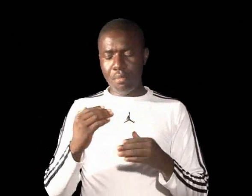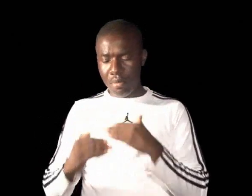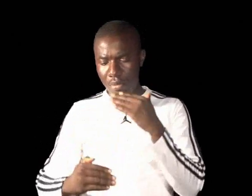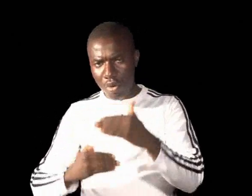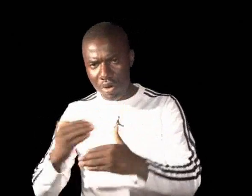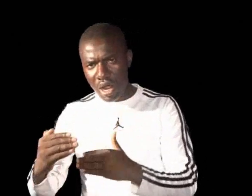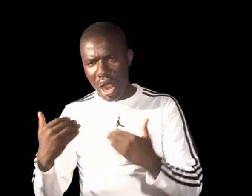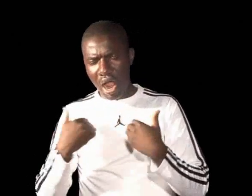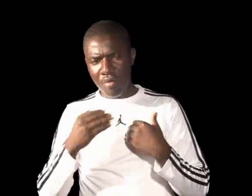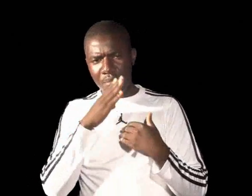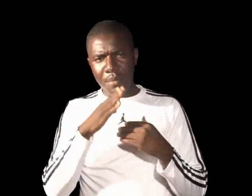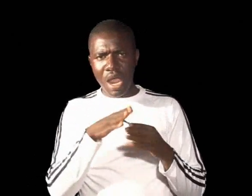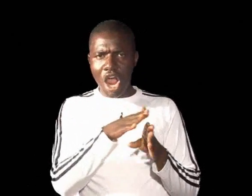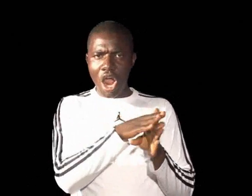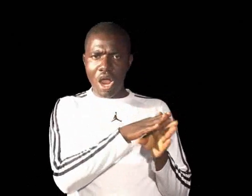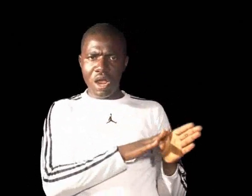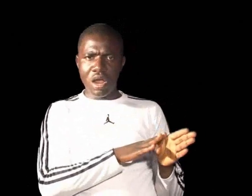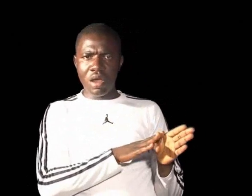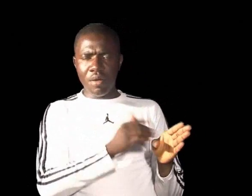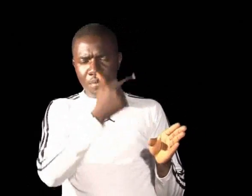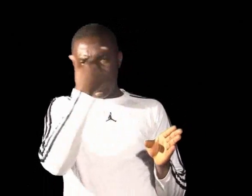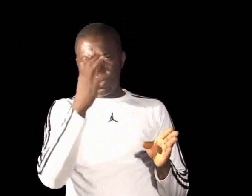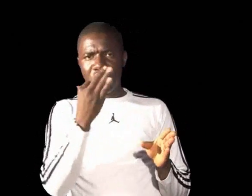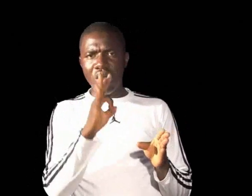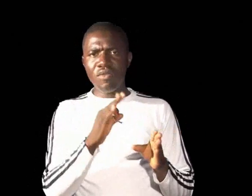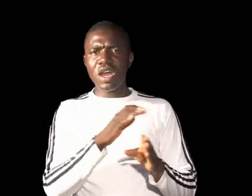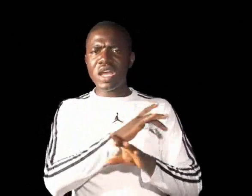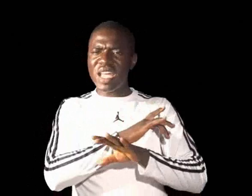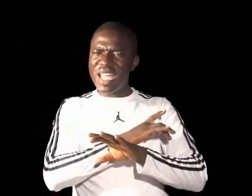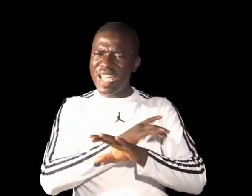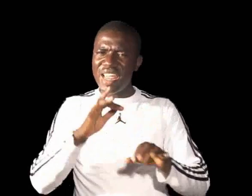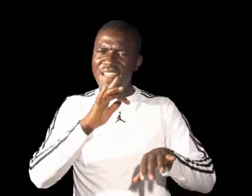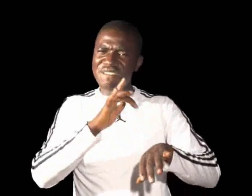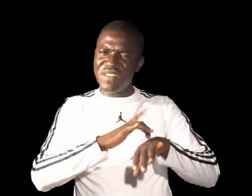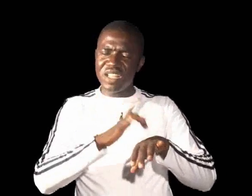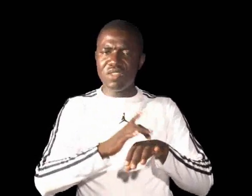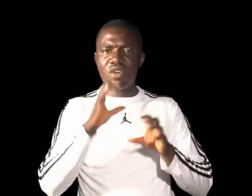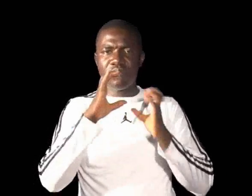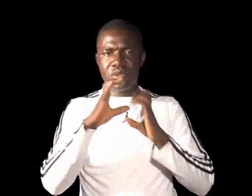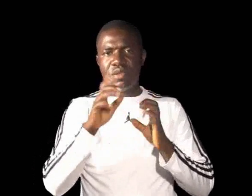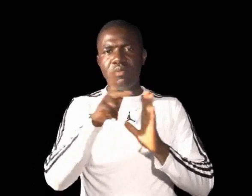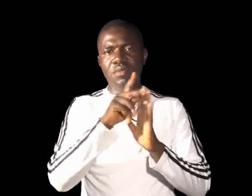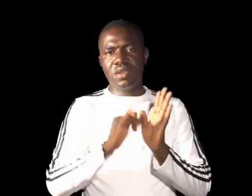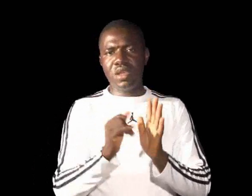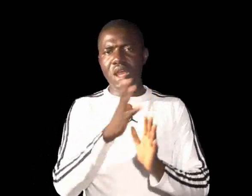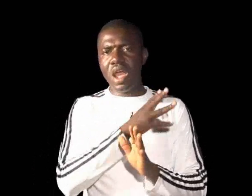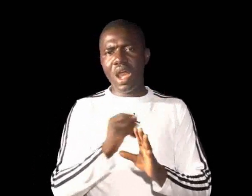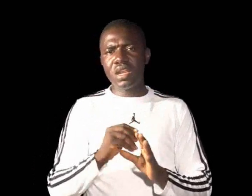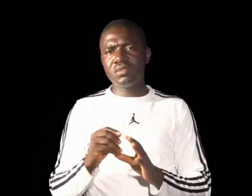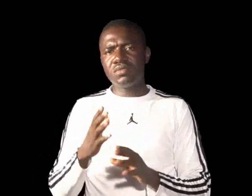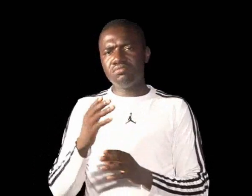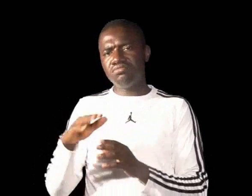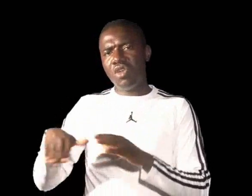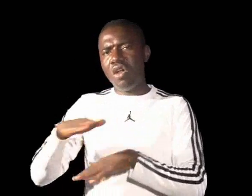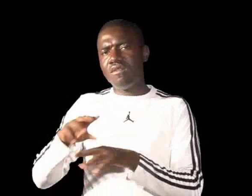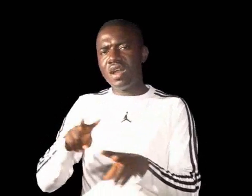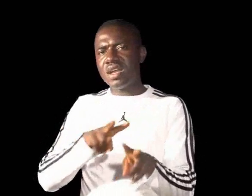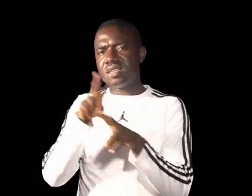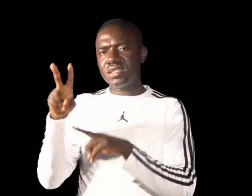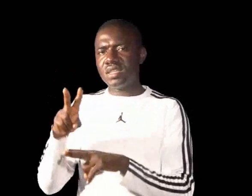and inclusivity has been slow due to ineffective communication of policies and an absence of oversight mechanisms and